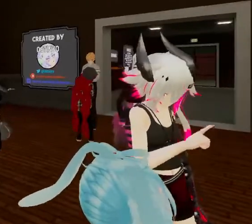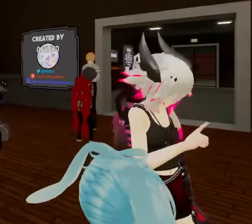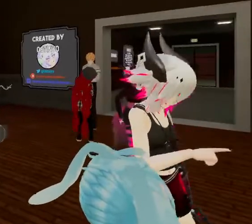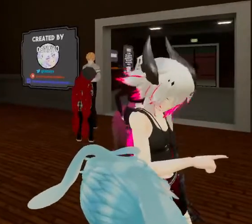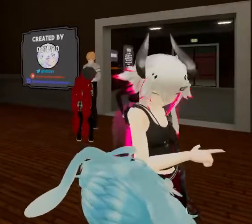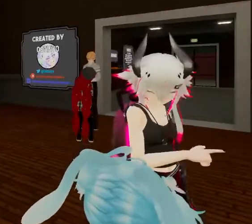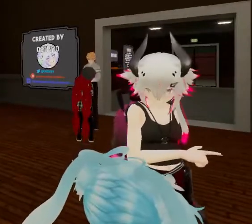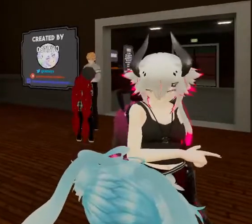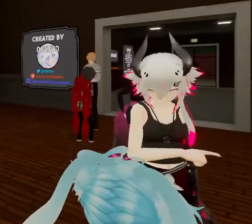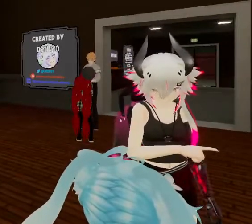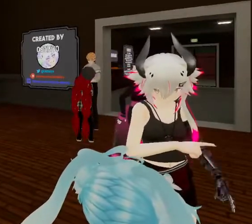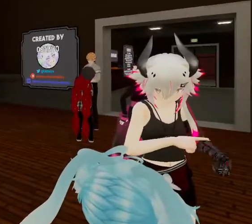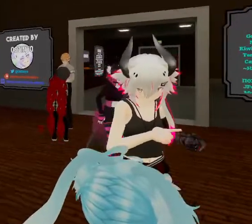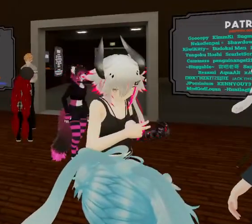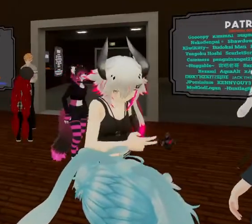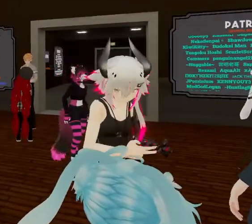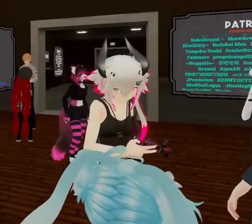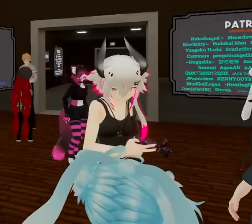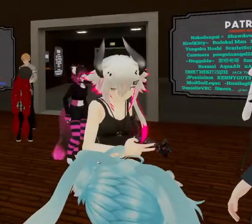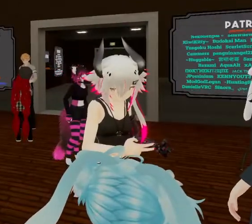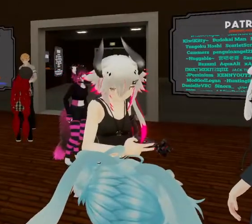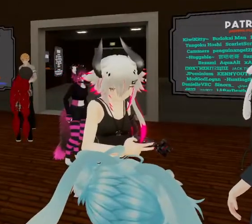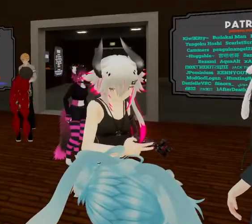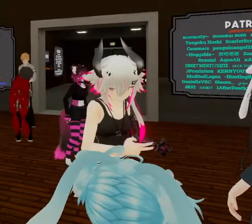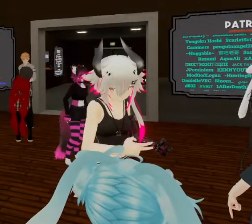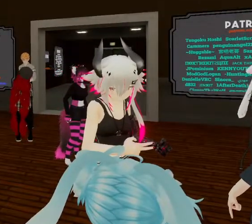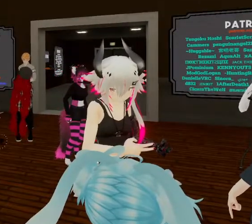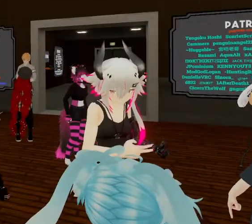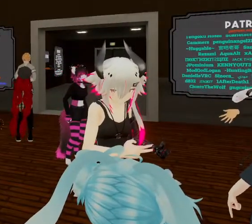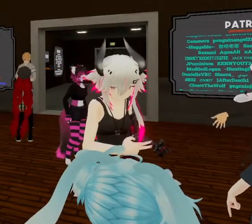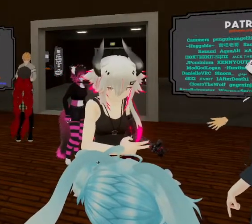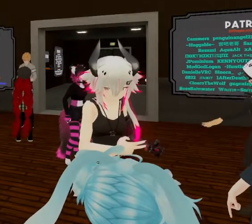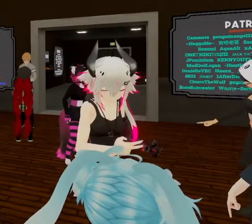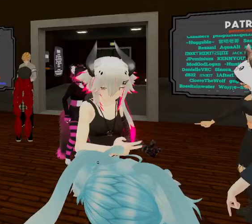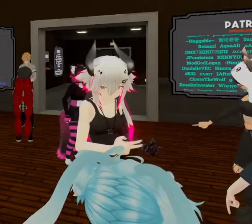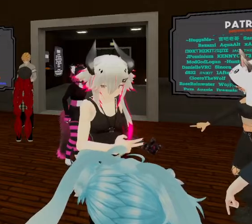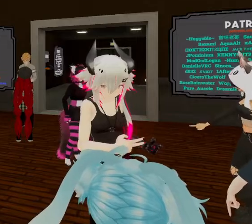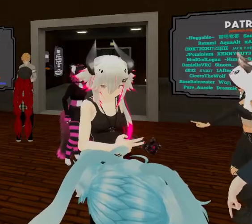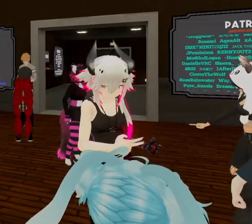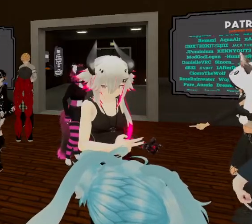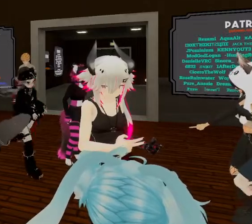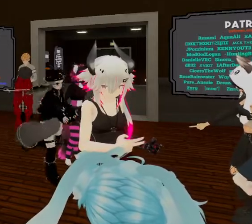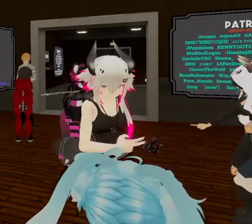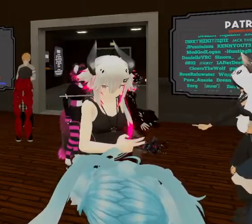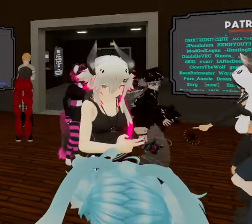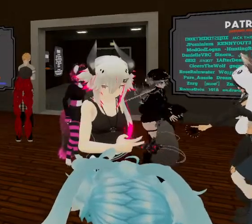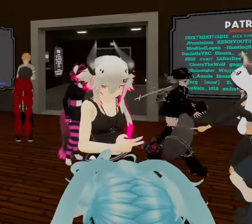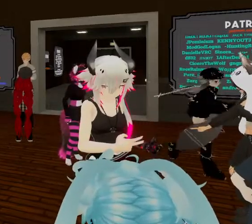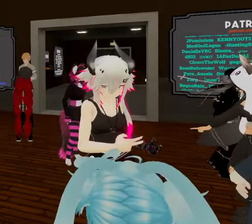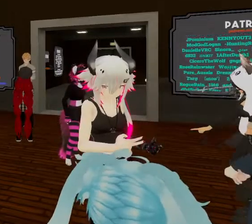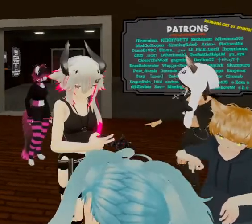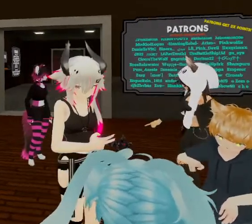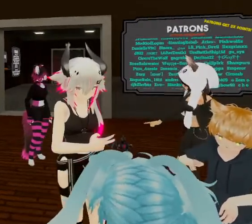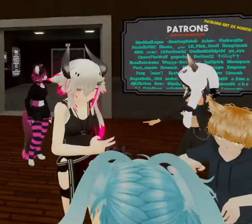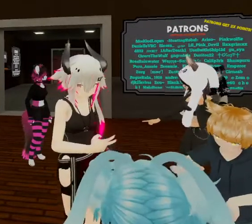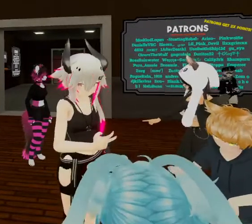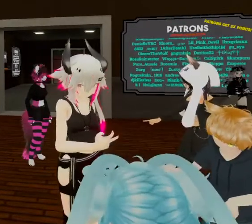it until they can killed you, spawn. It's not and they will completely not be random, but suspicious of the kitchen. like there's a I bunch see, of I different understand. places it can How spawn. do I sign understand?